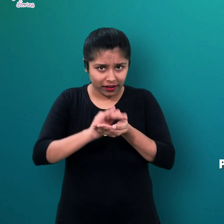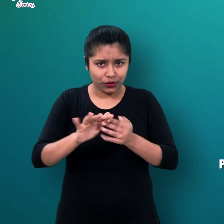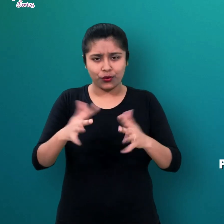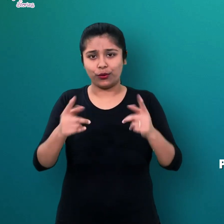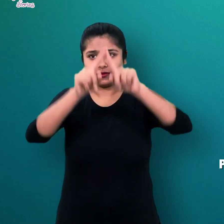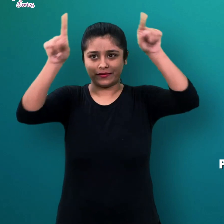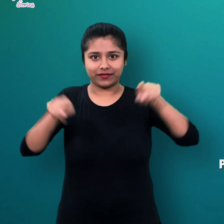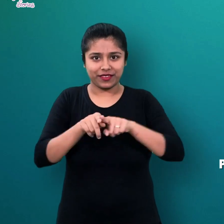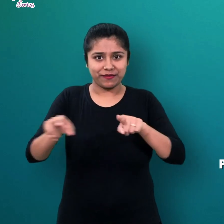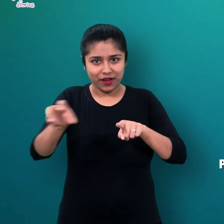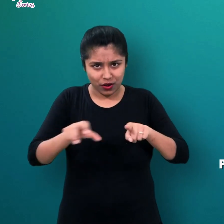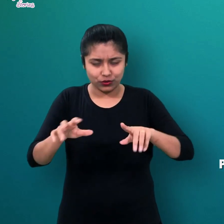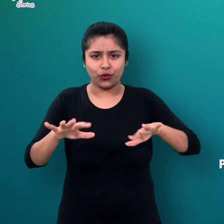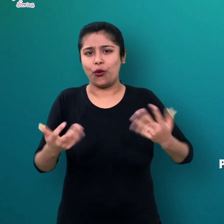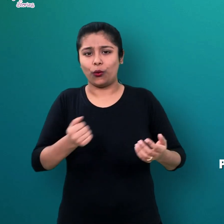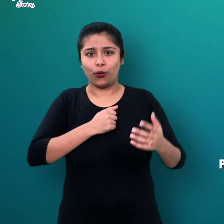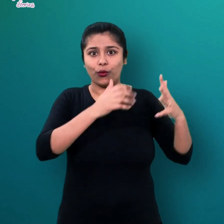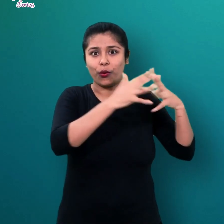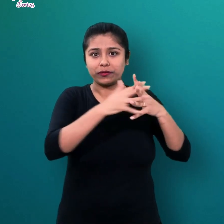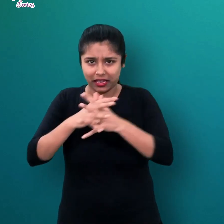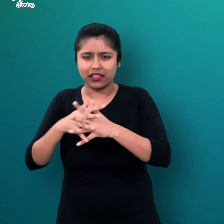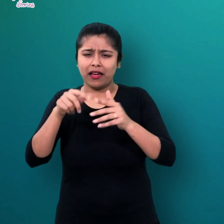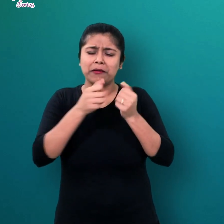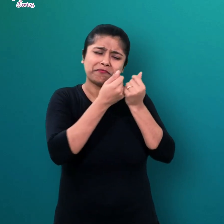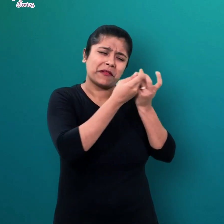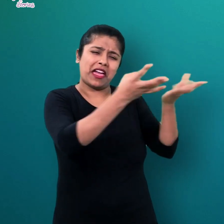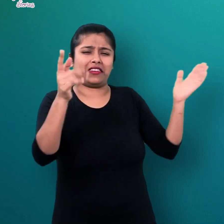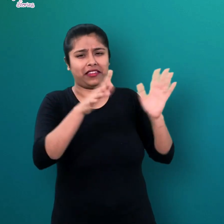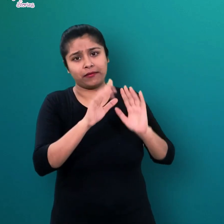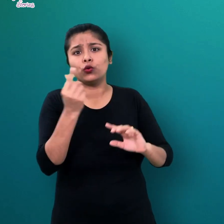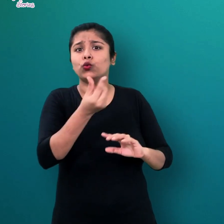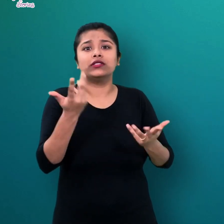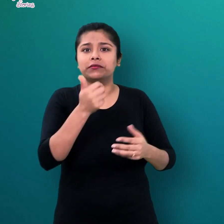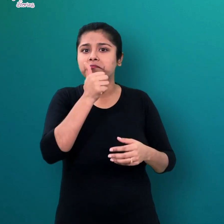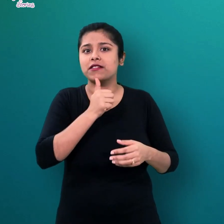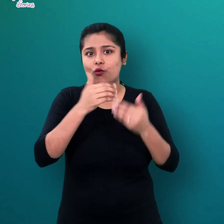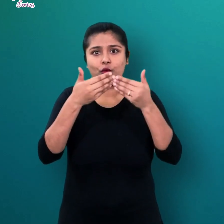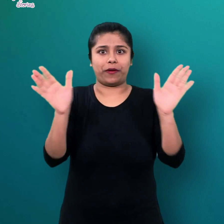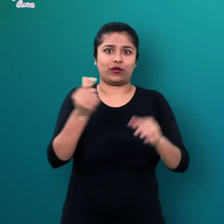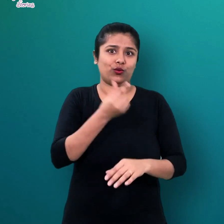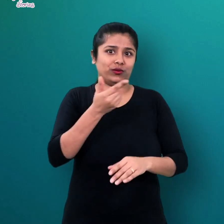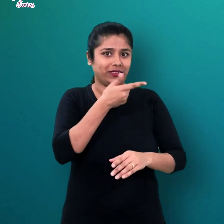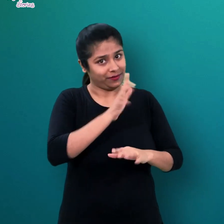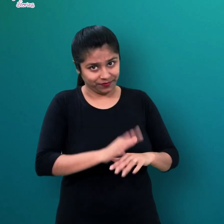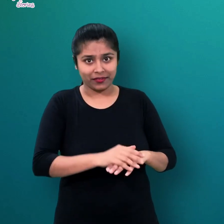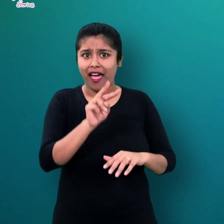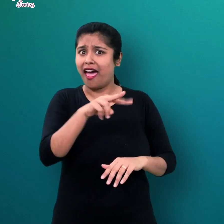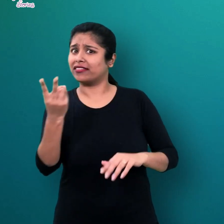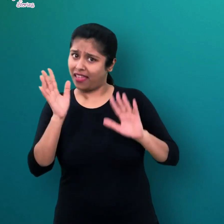Passwords are used to unlock or open mobile phones, computers, safety vaults in banks, our accounts on websites,